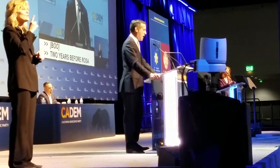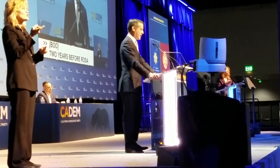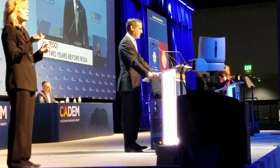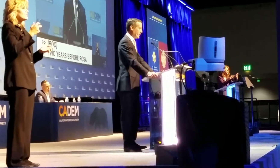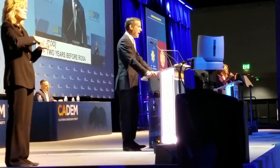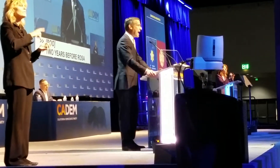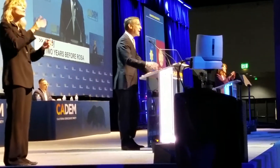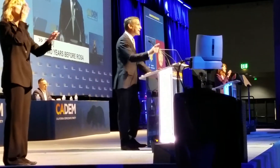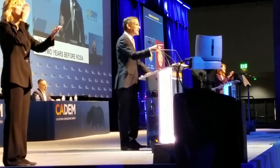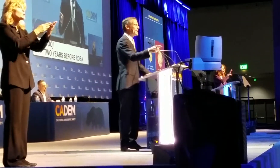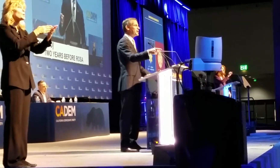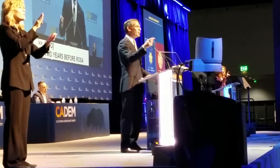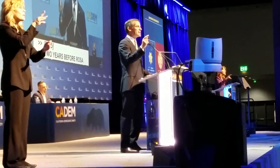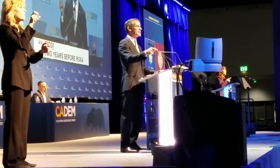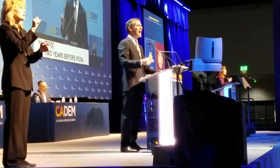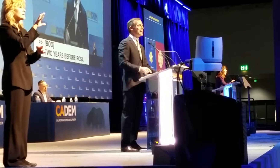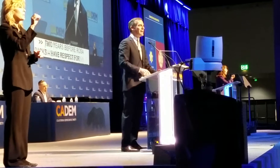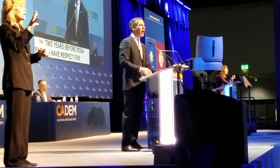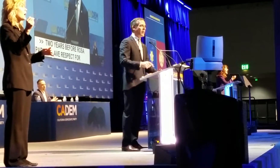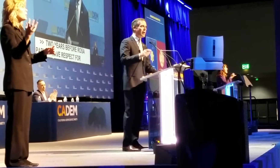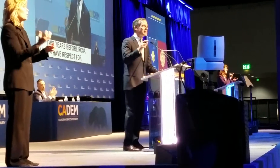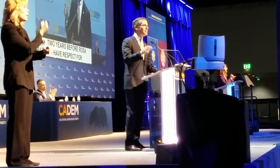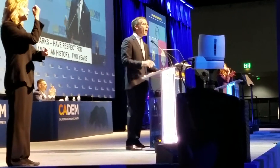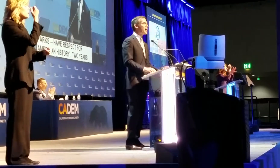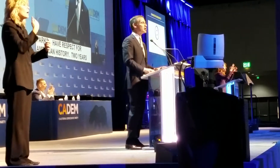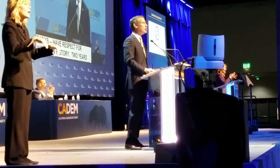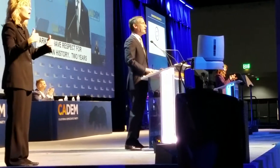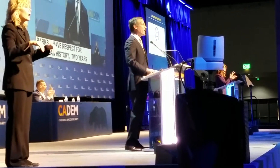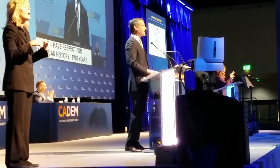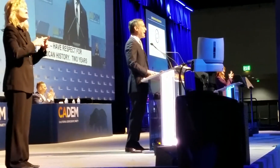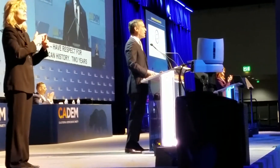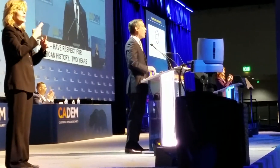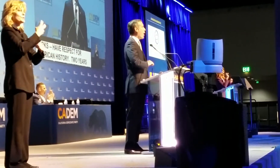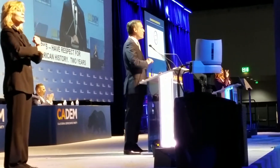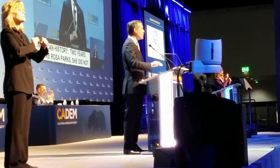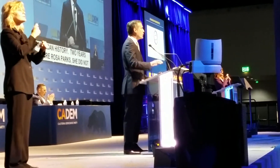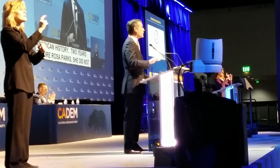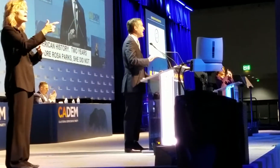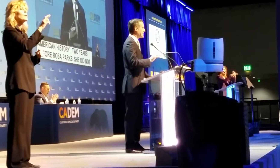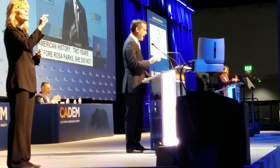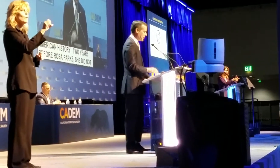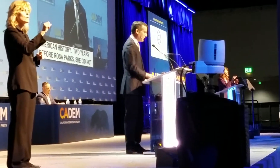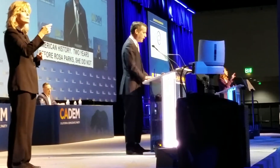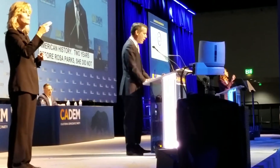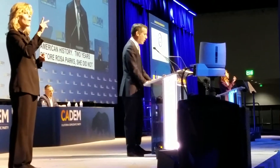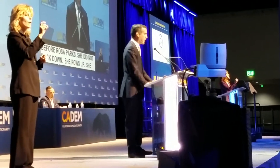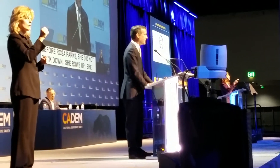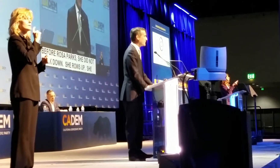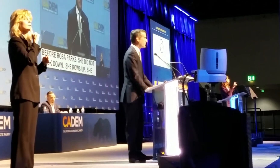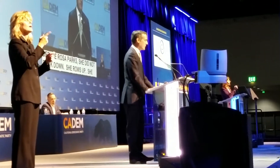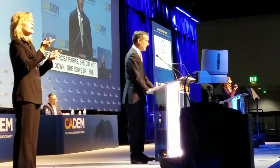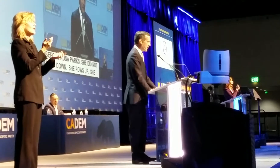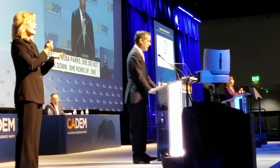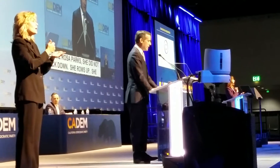she won. And that decision was cited when Rosa Parks, 2 years later, moved this nation